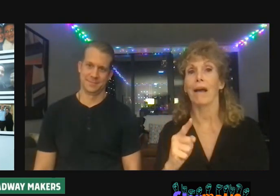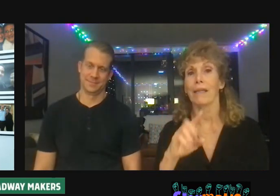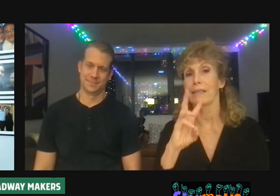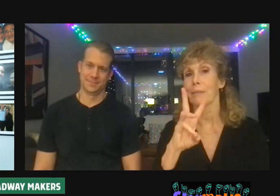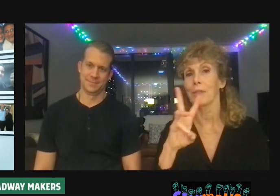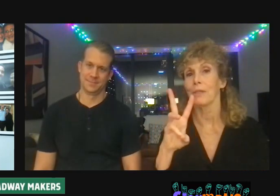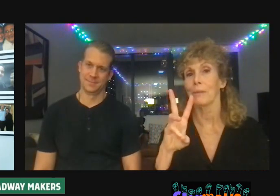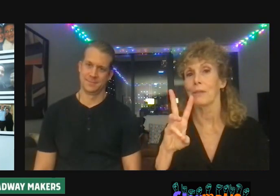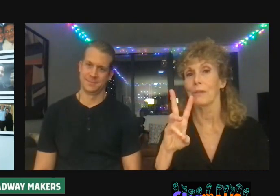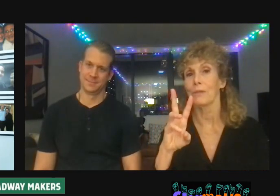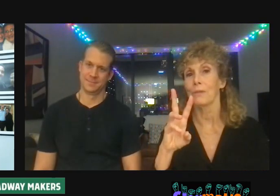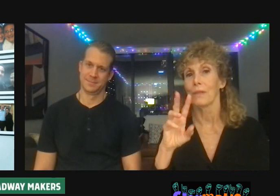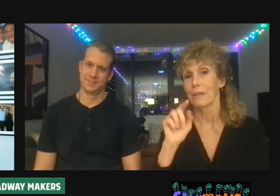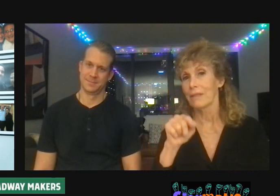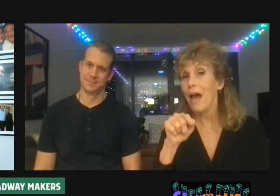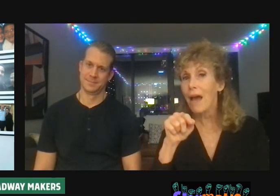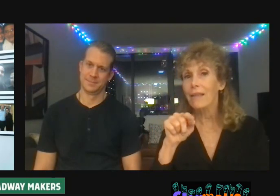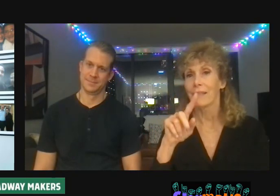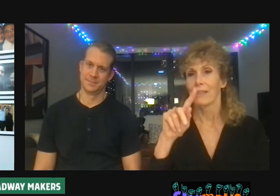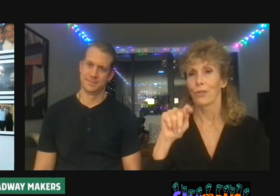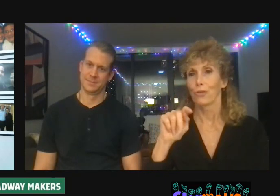starting next week,